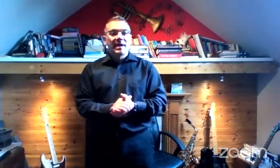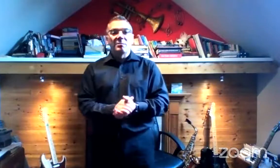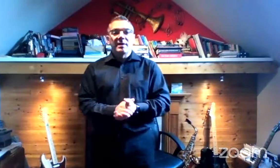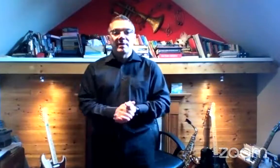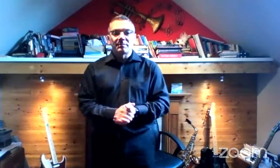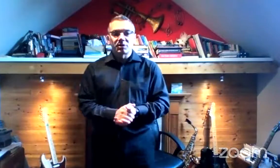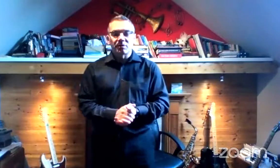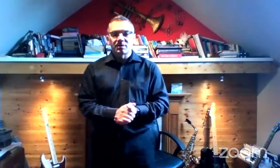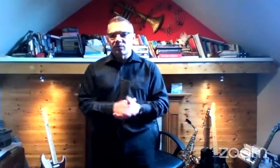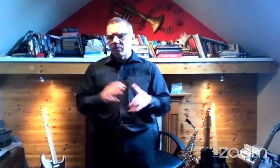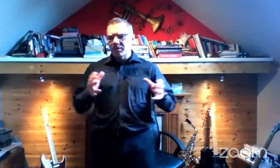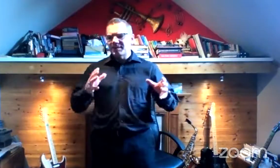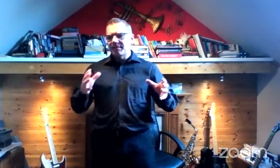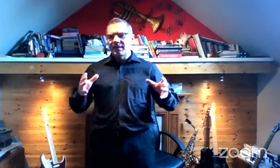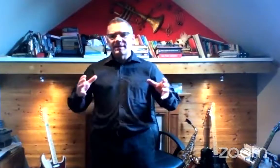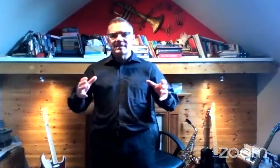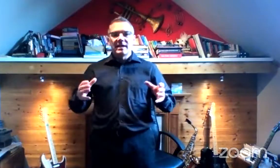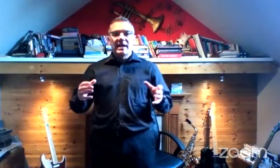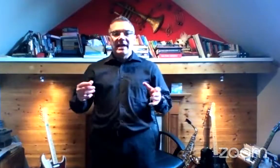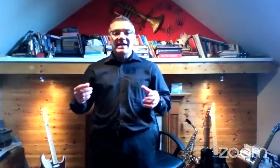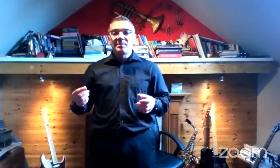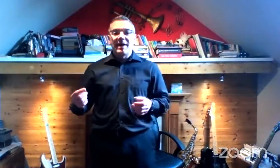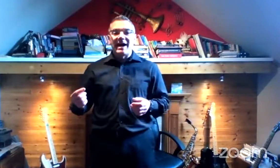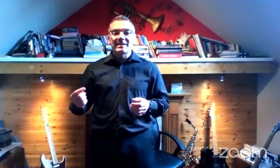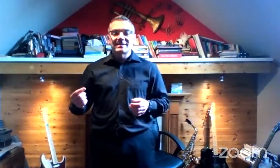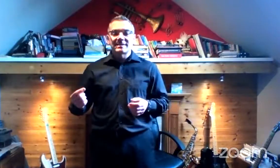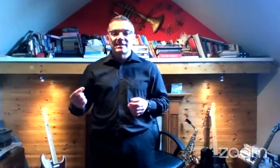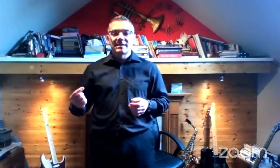Now baby, I'm sure. So what we're going to say for that is, in the past,